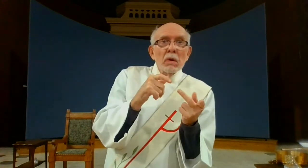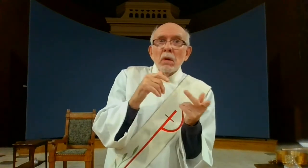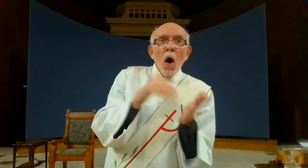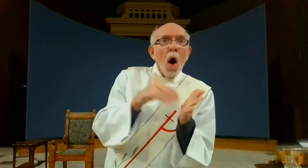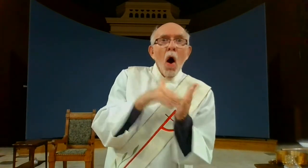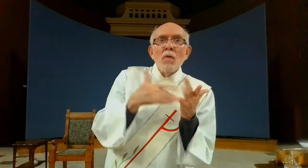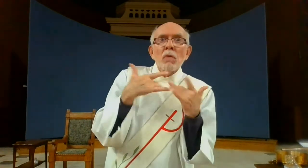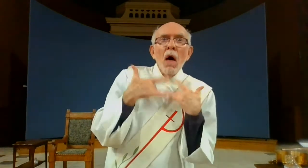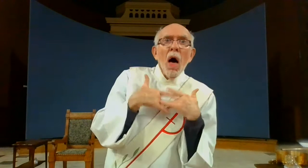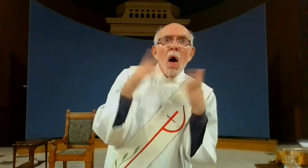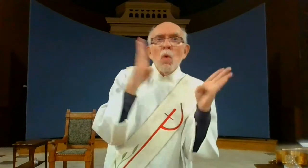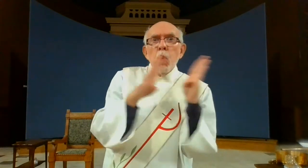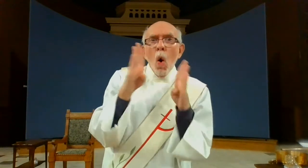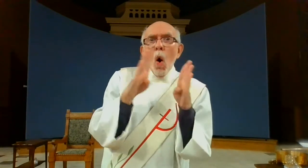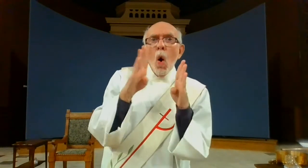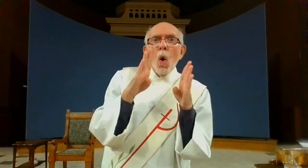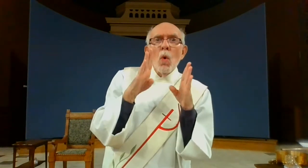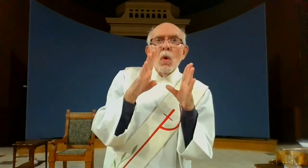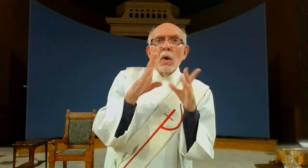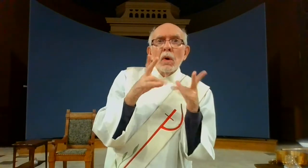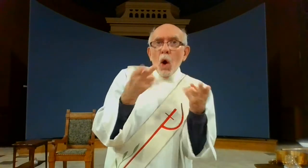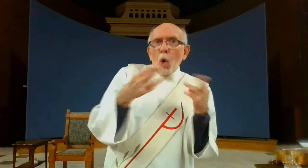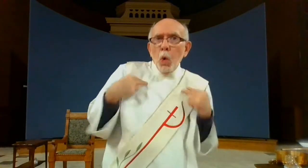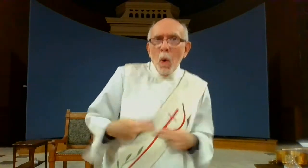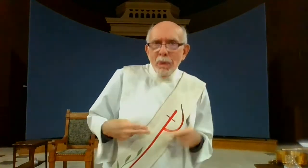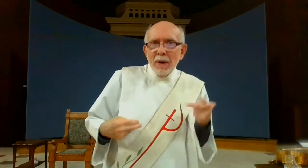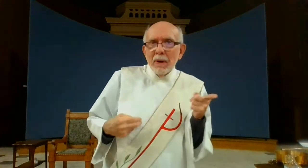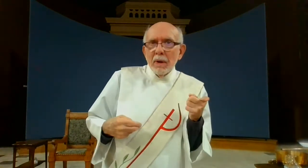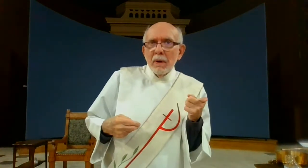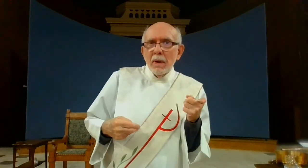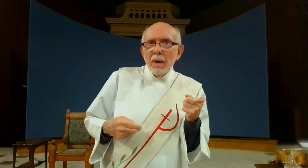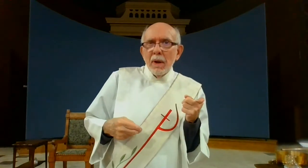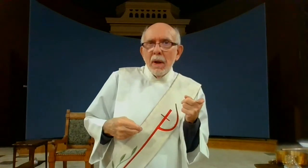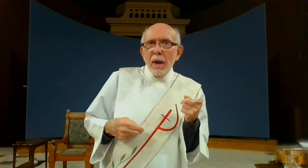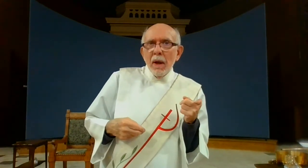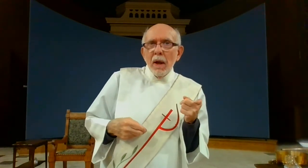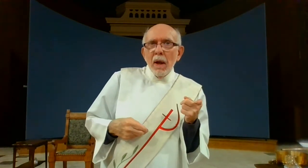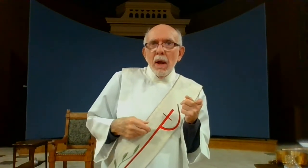The people were doubtful. They were concerned. They were human.